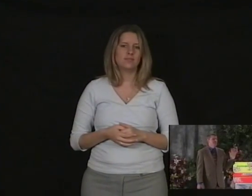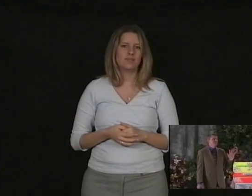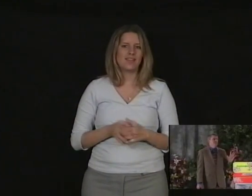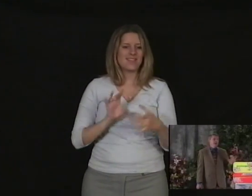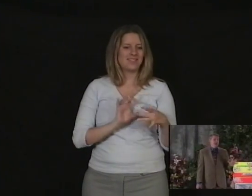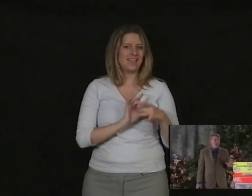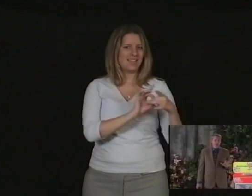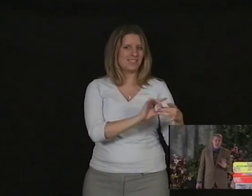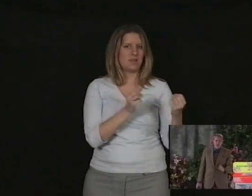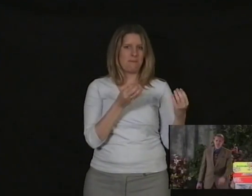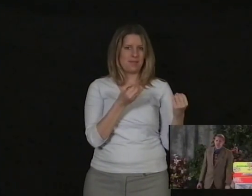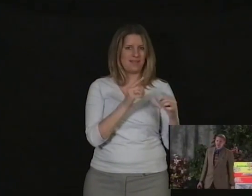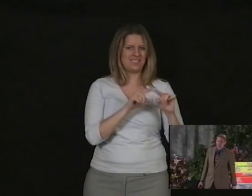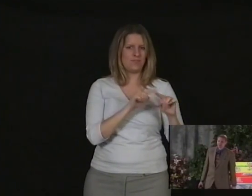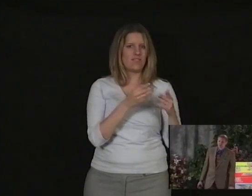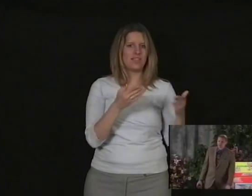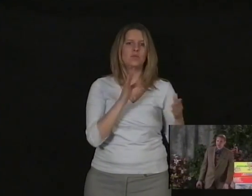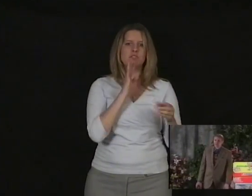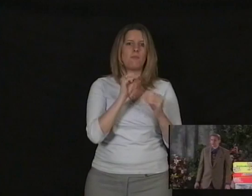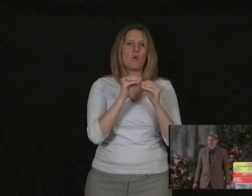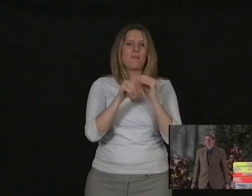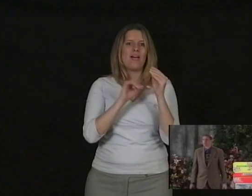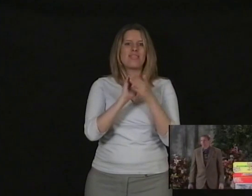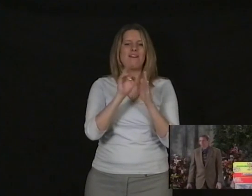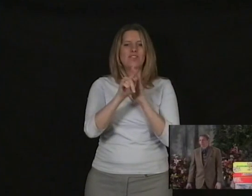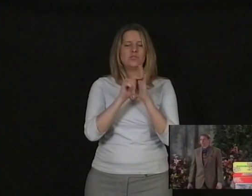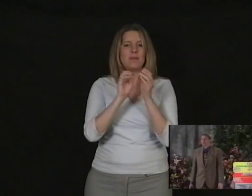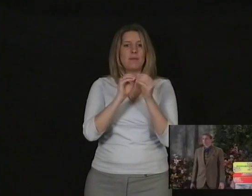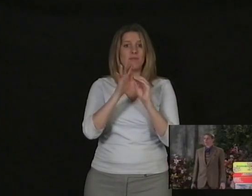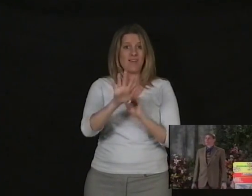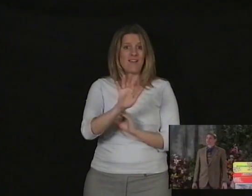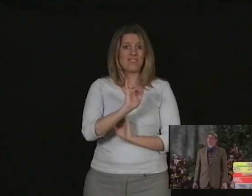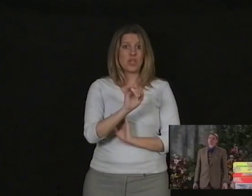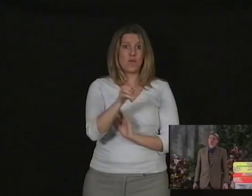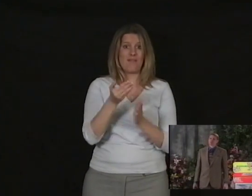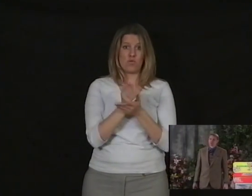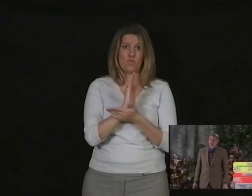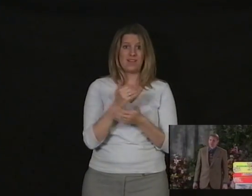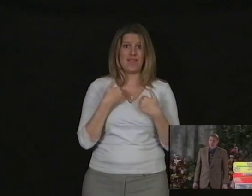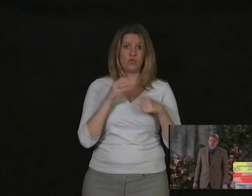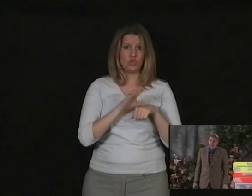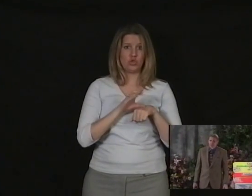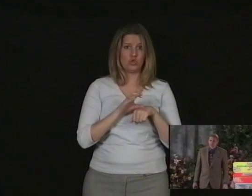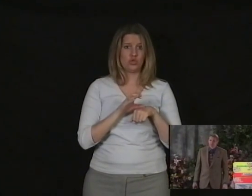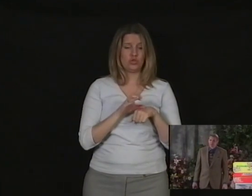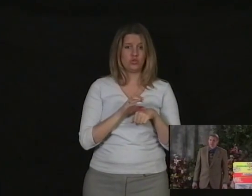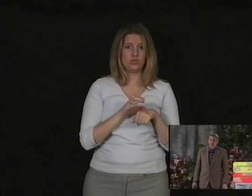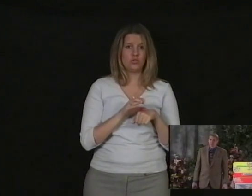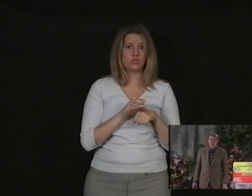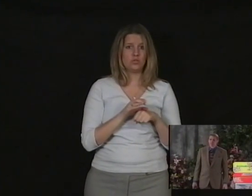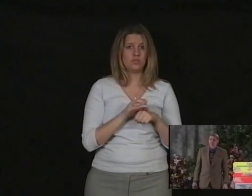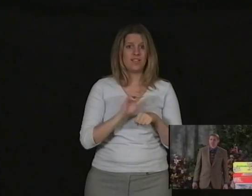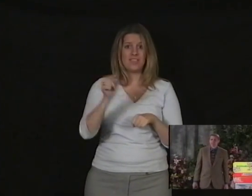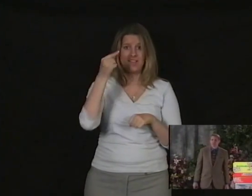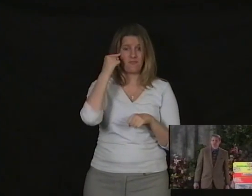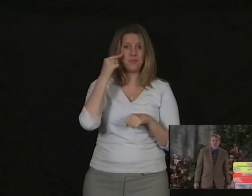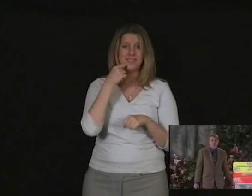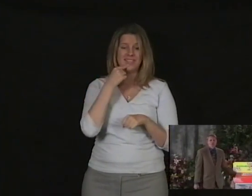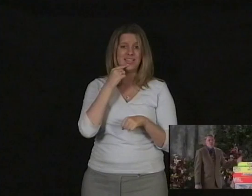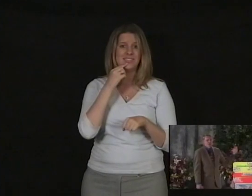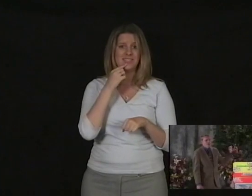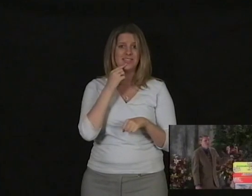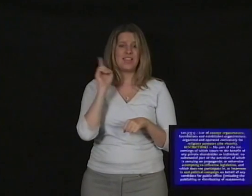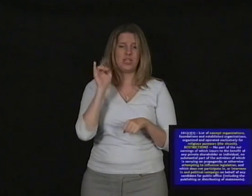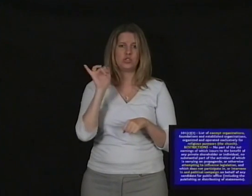It ties into many things. We cover more on that on video 5. For example, do you have the right to have a church? The government says in the